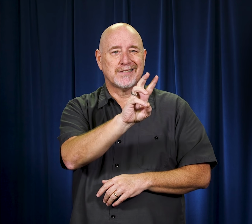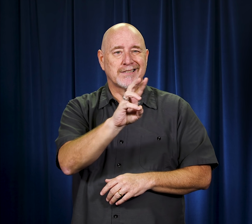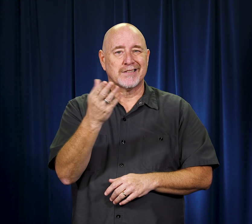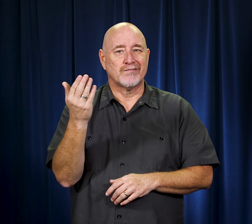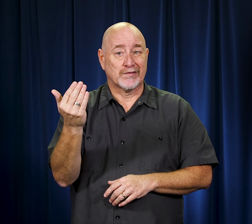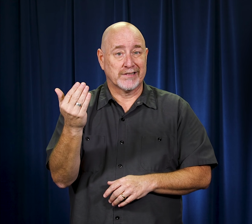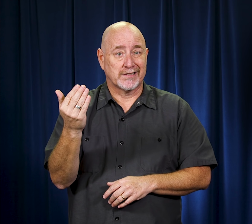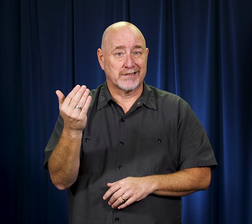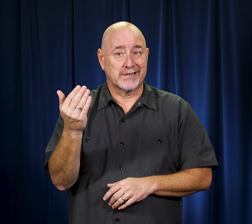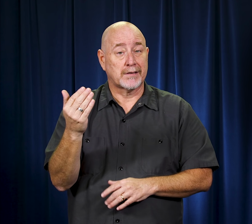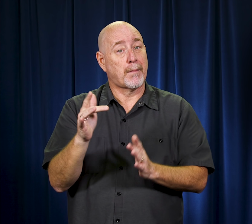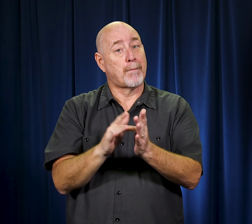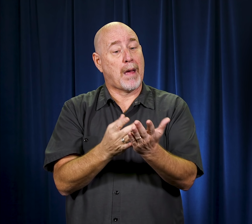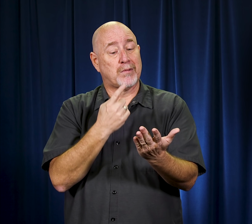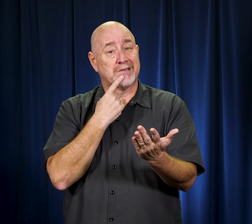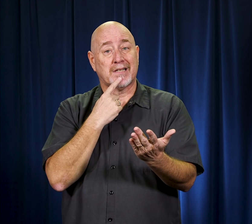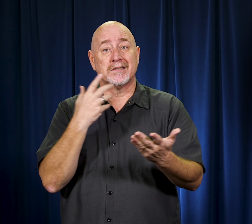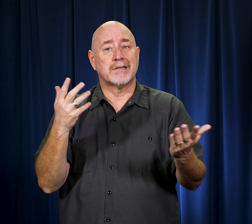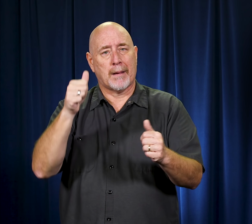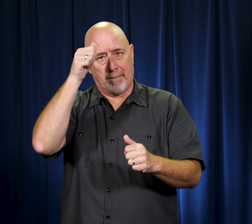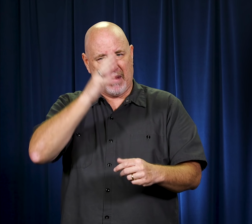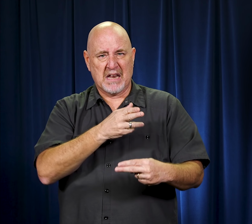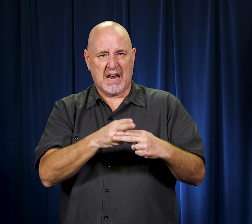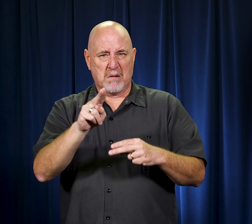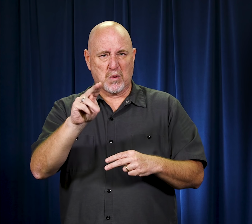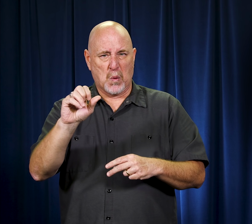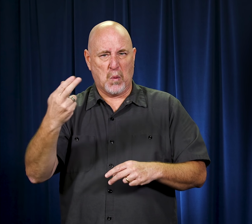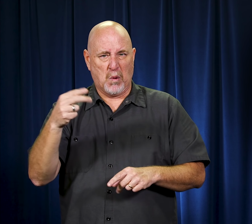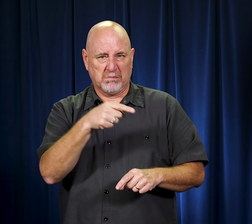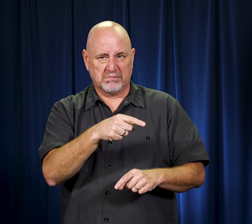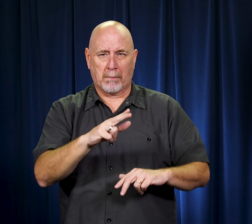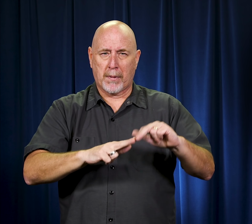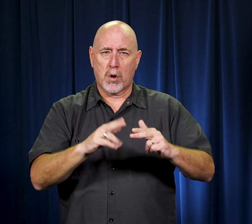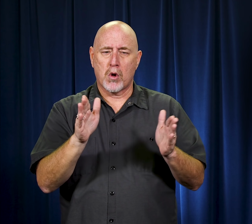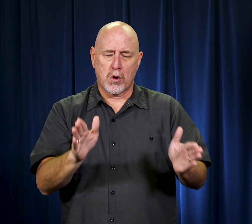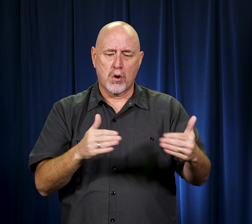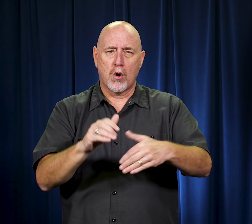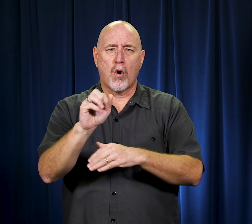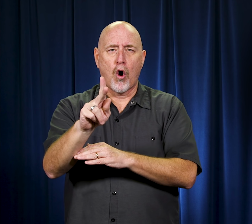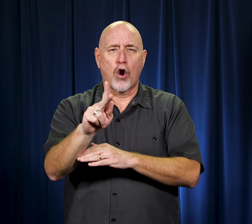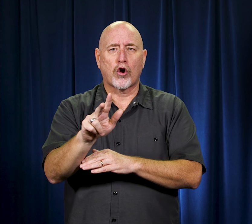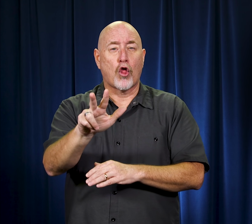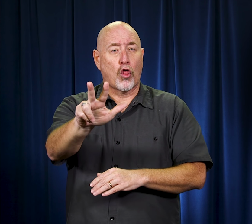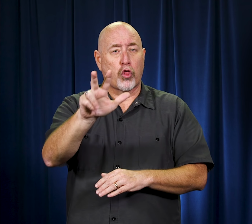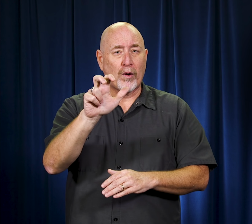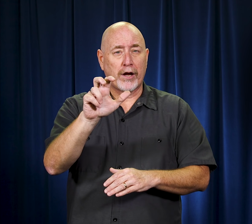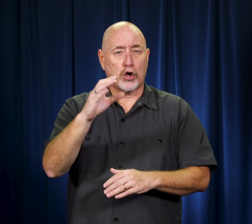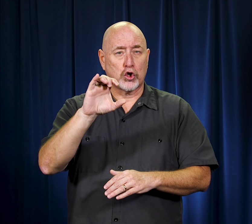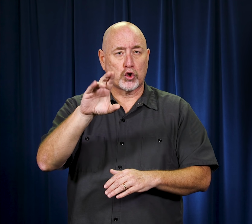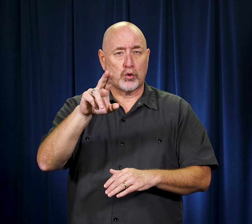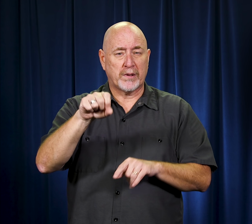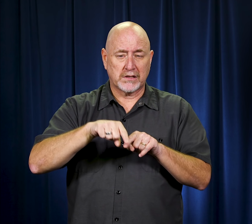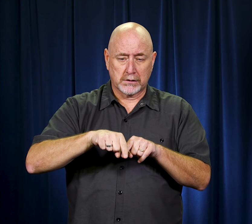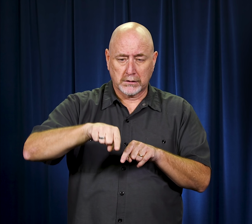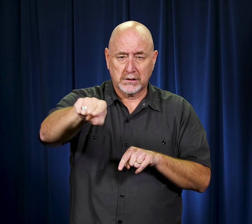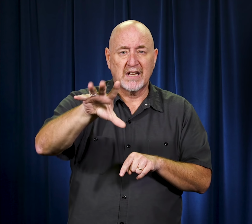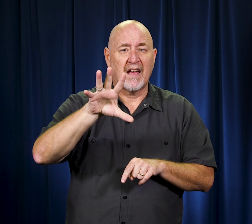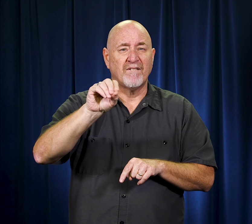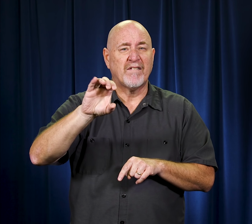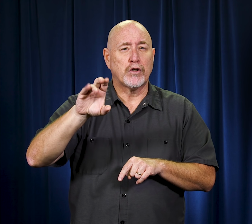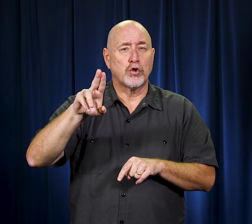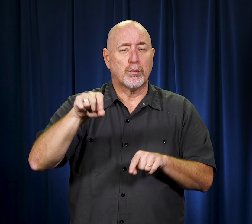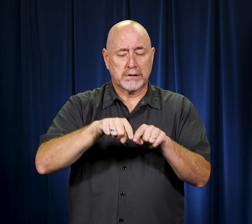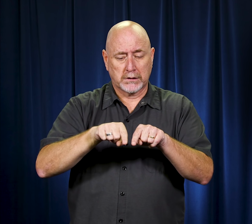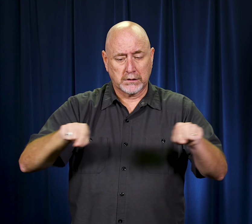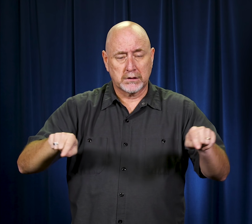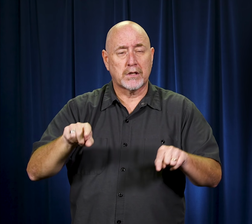6, verse 15, the Bible says that a man by the name of Noah builds an ark that's 300 cubits long by 50 cubits